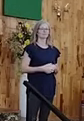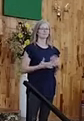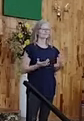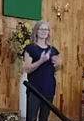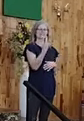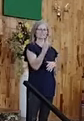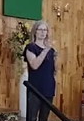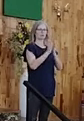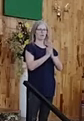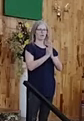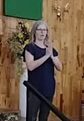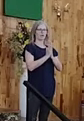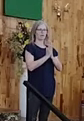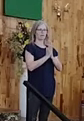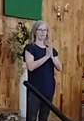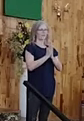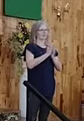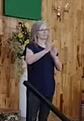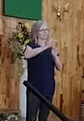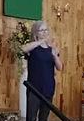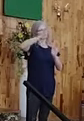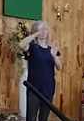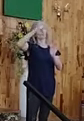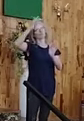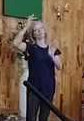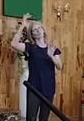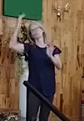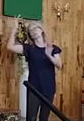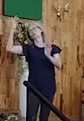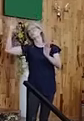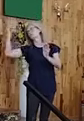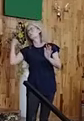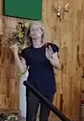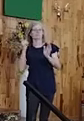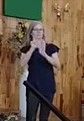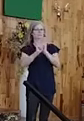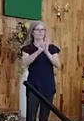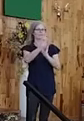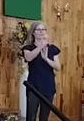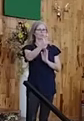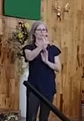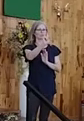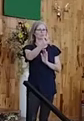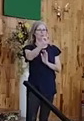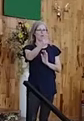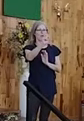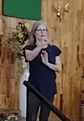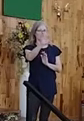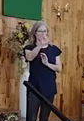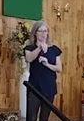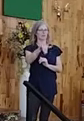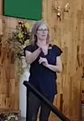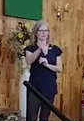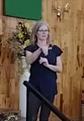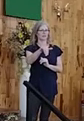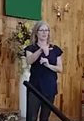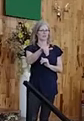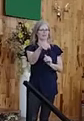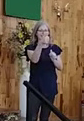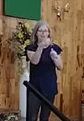prayer that goes all the way back to the time of Deuteronomy, that